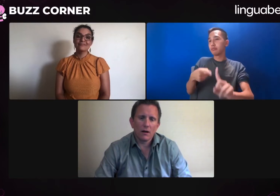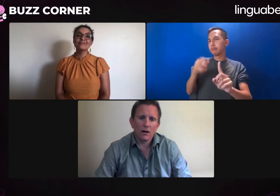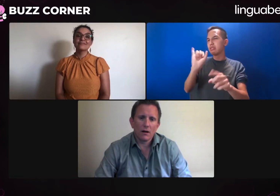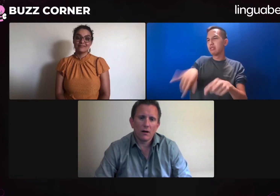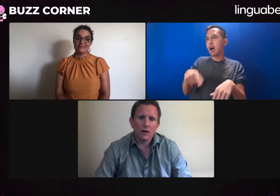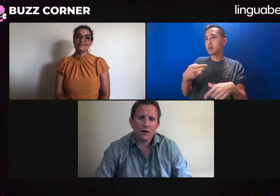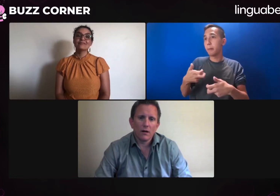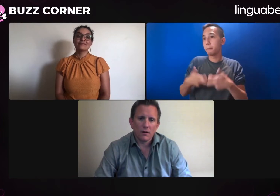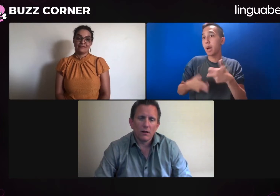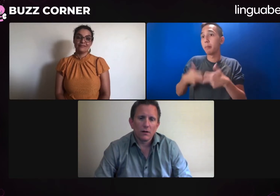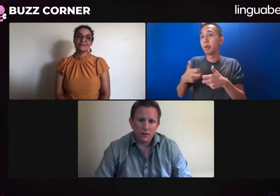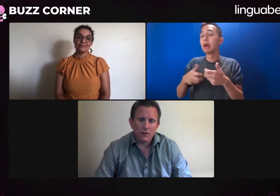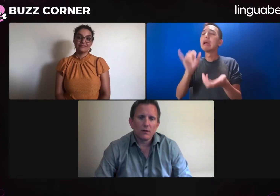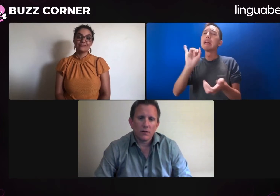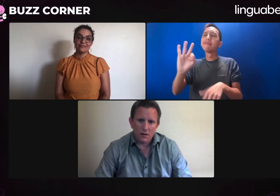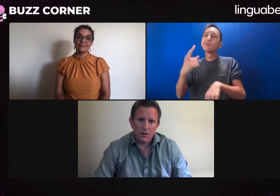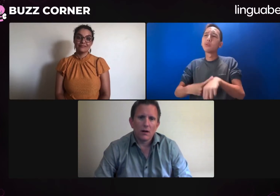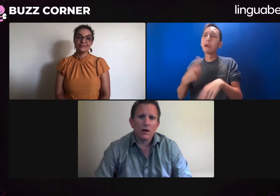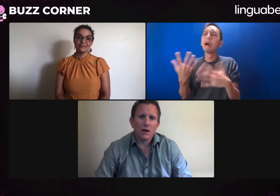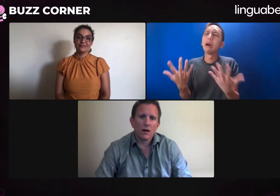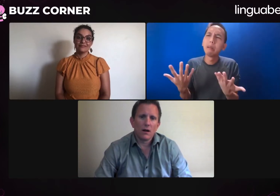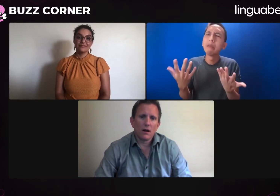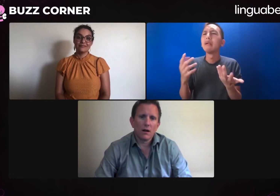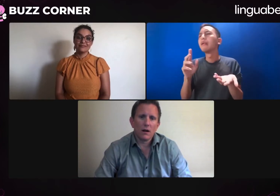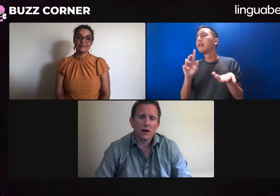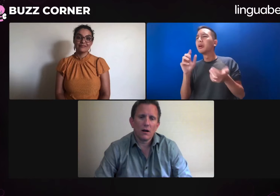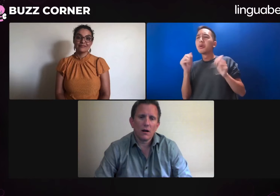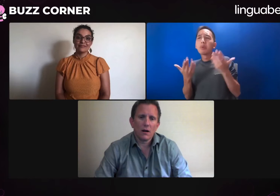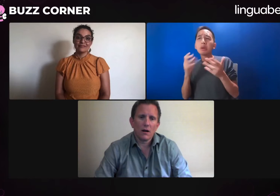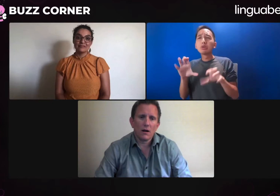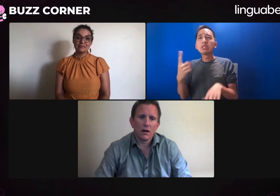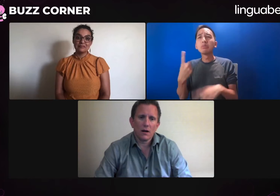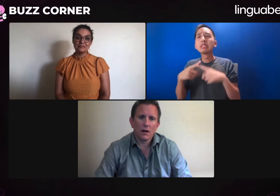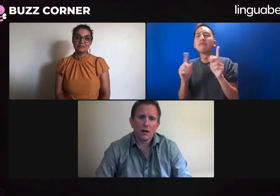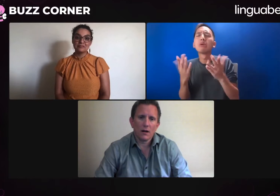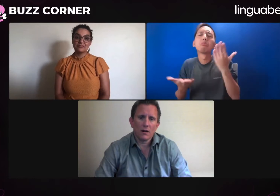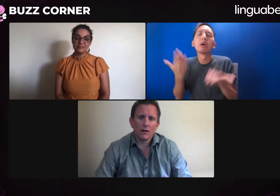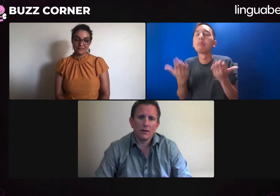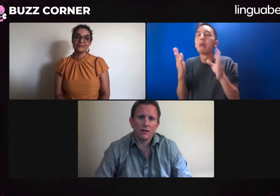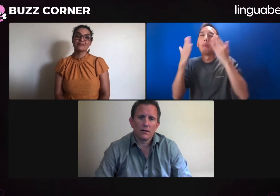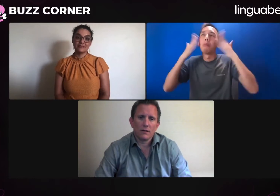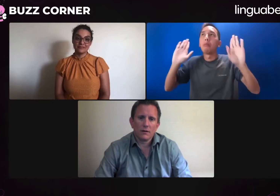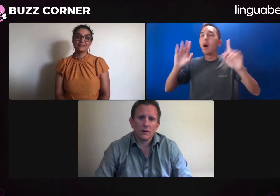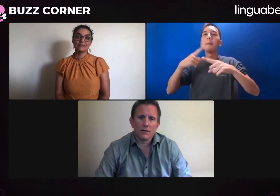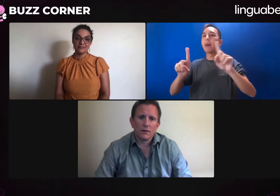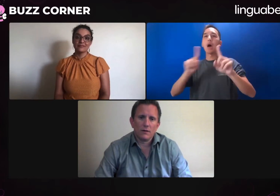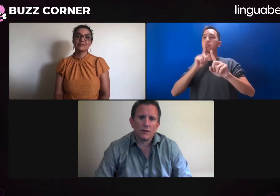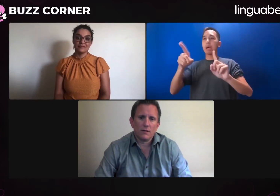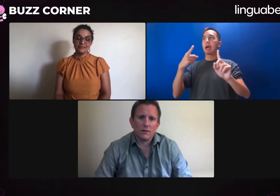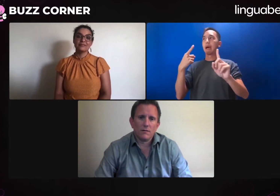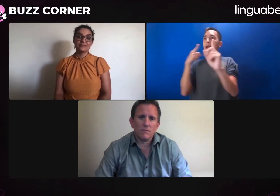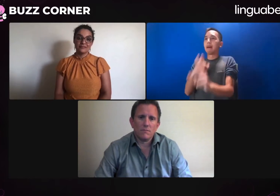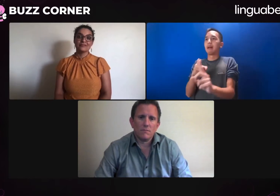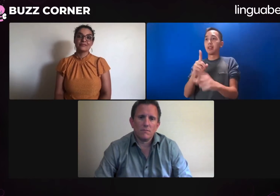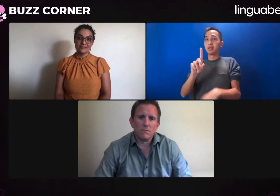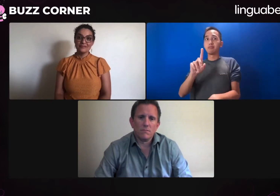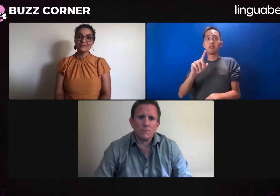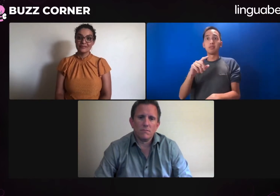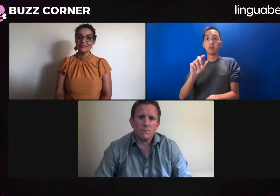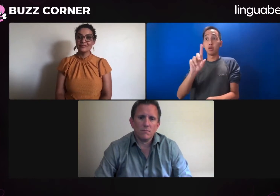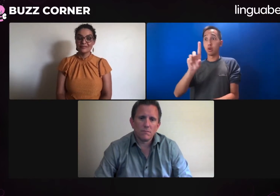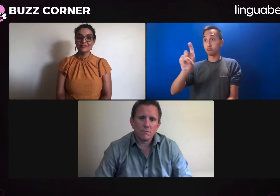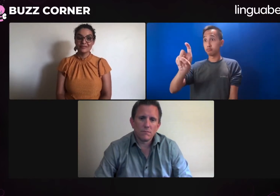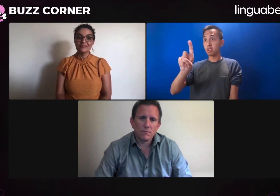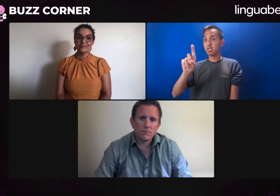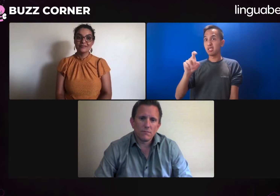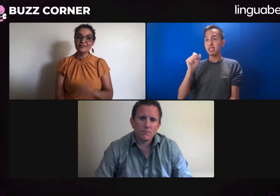a pattern, and that could have really become the actual problem. And I don't know if they did something different, whether